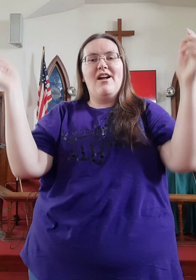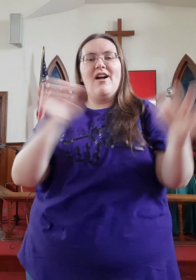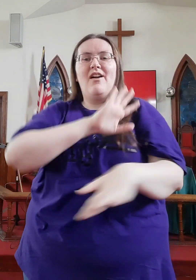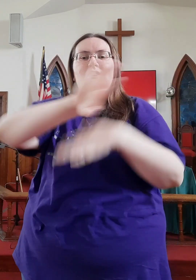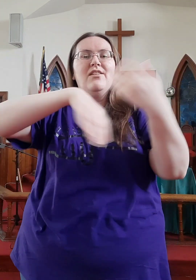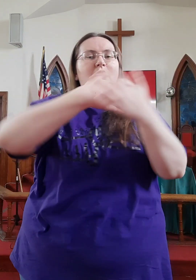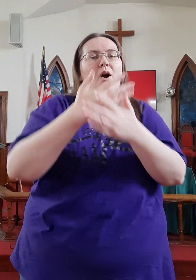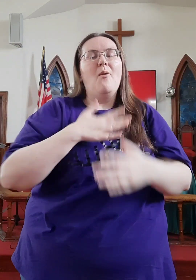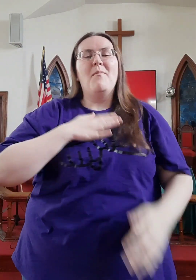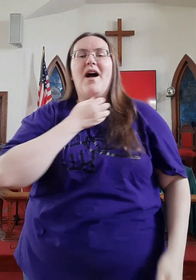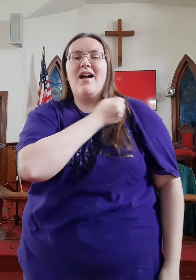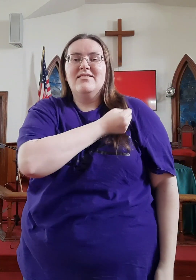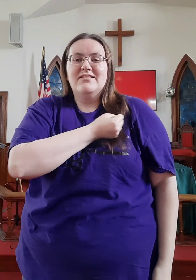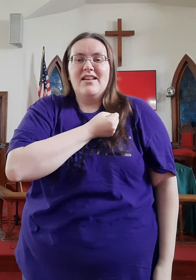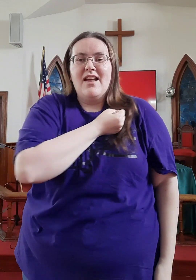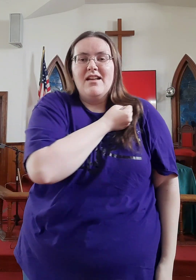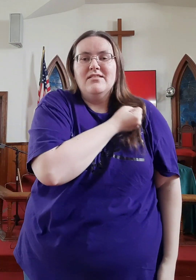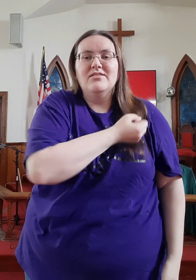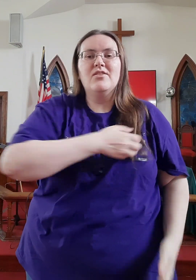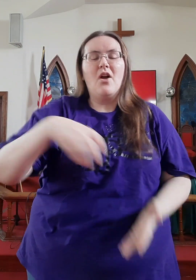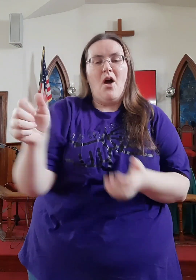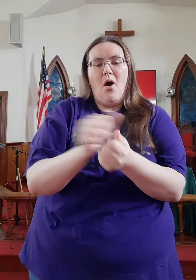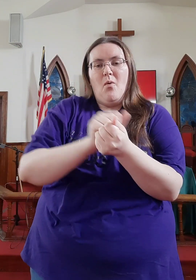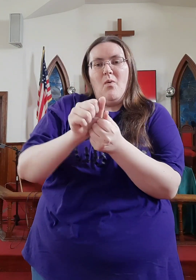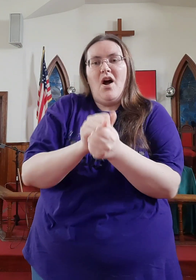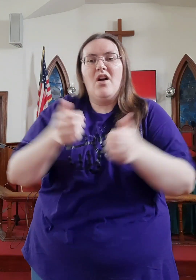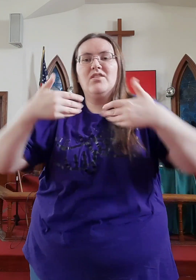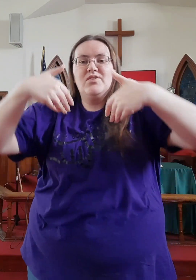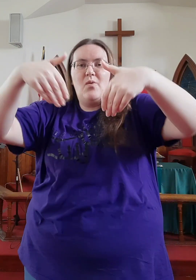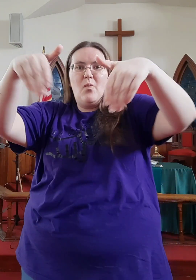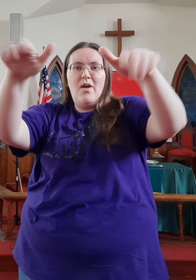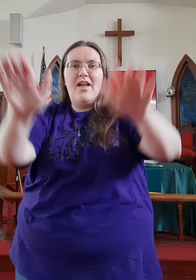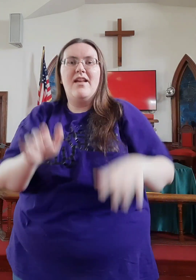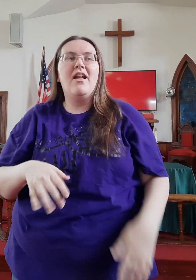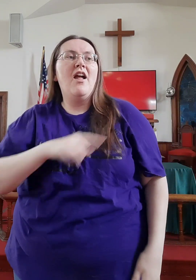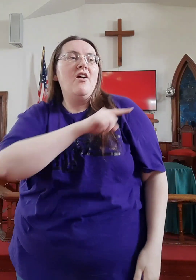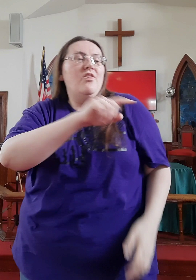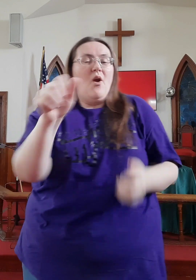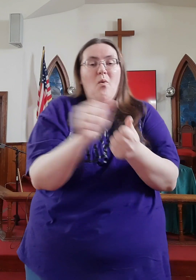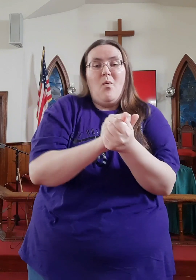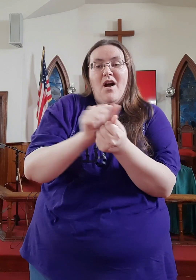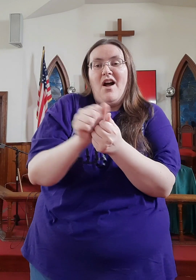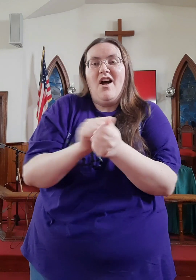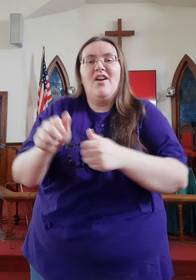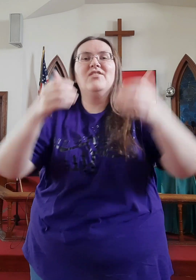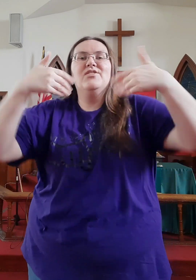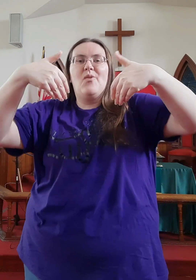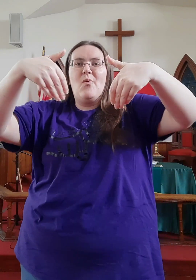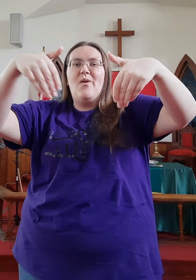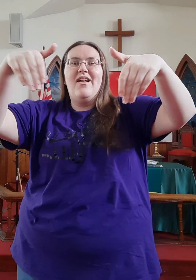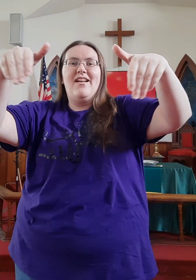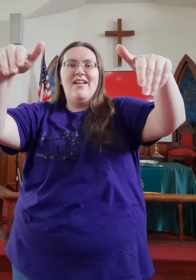hallelujah, and all my stains are washed away. They're washed away.